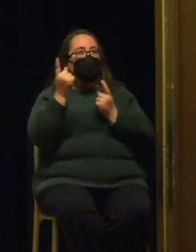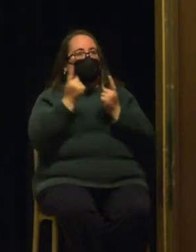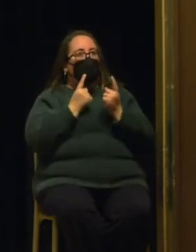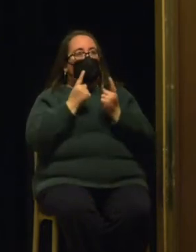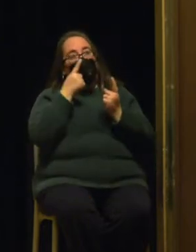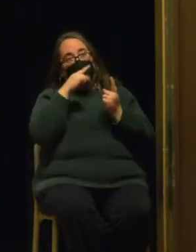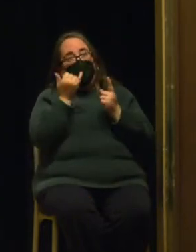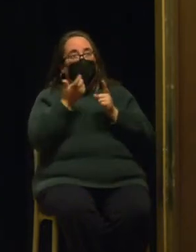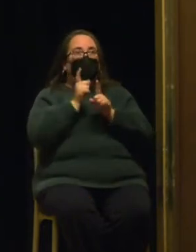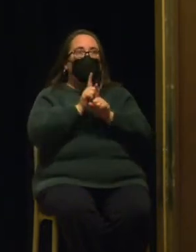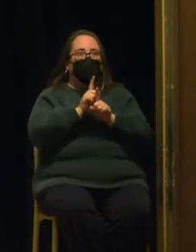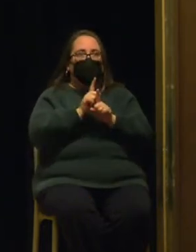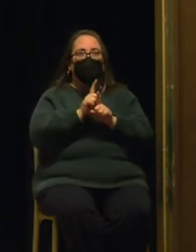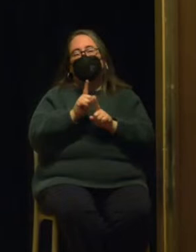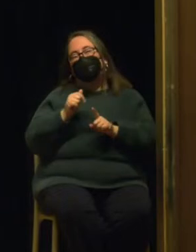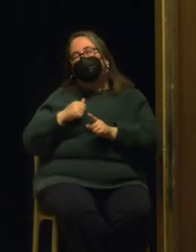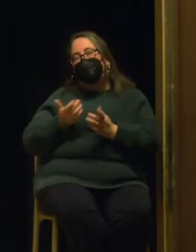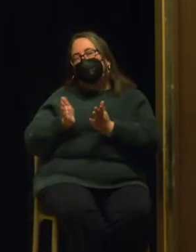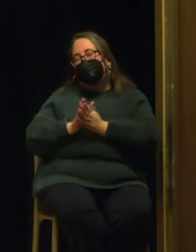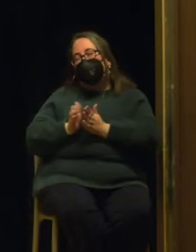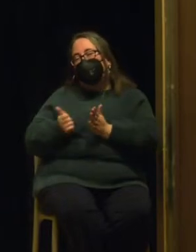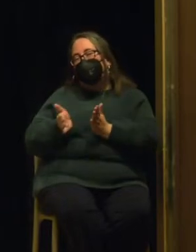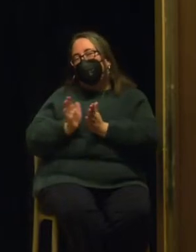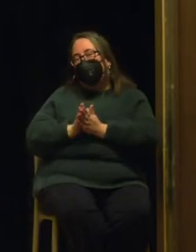you be my mentor? I know. I'm about to ask her after this.